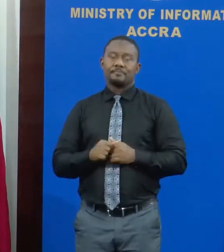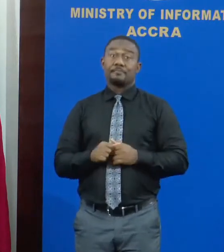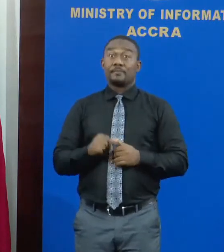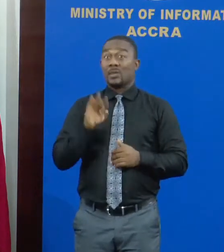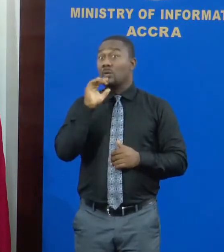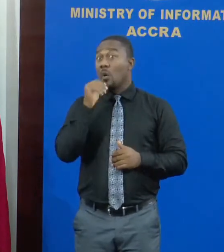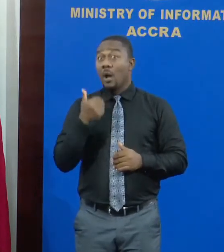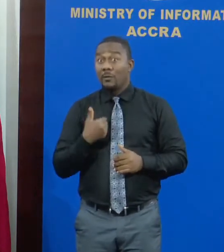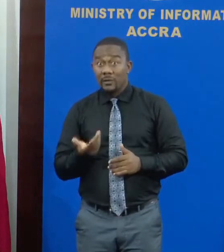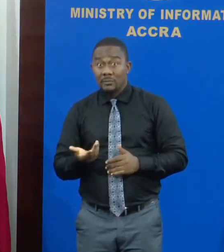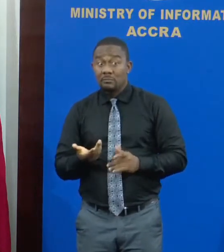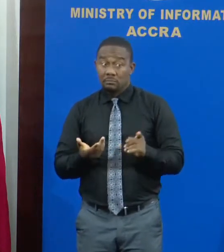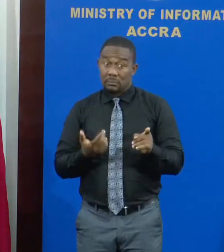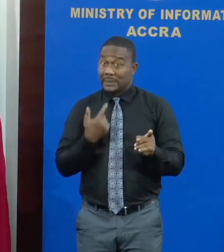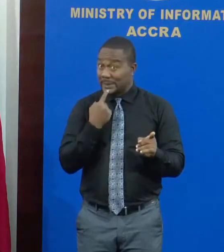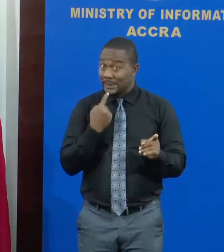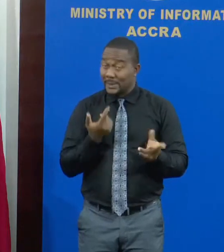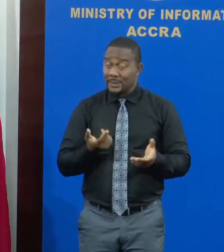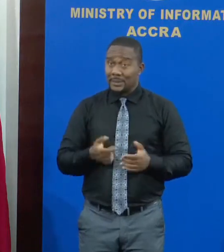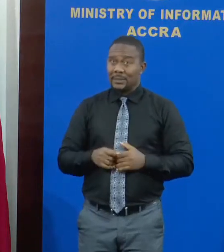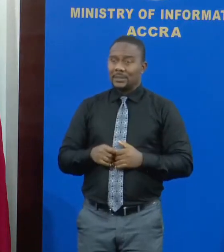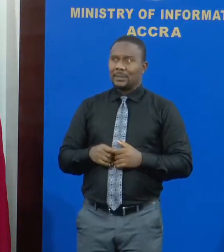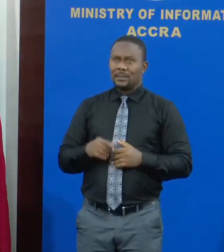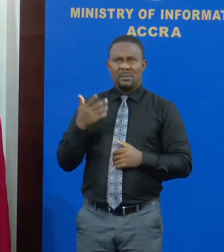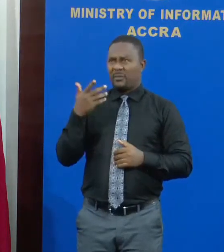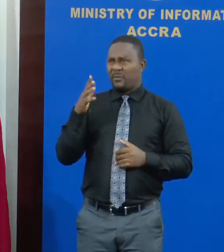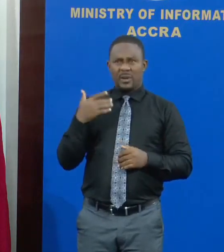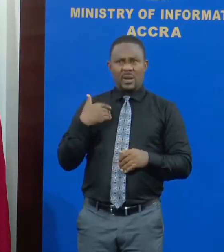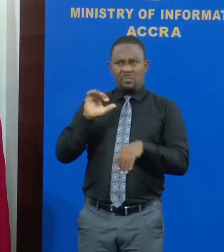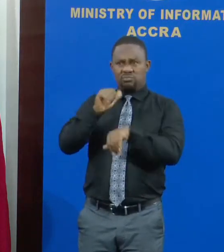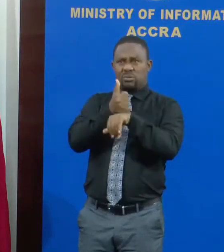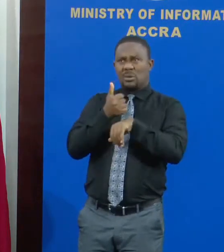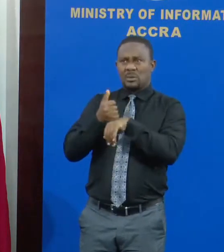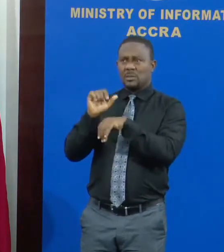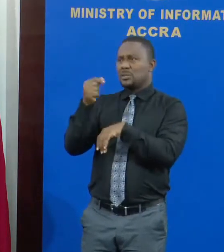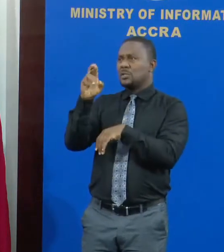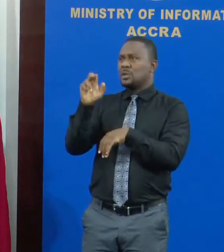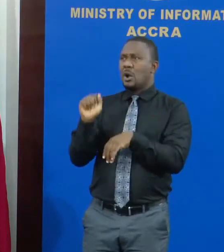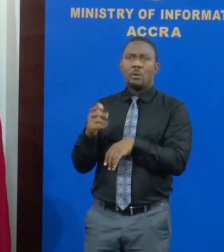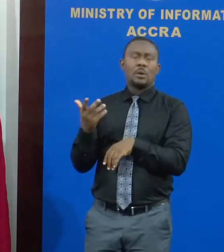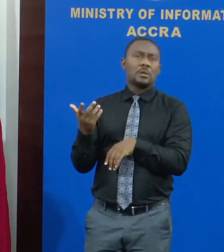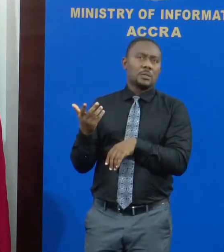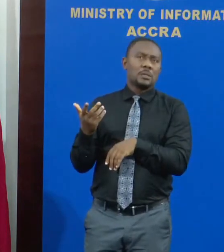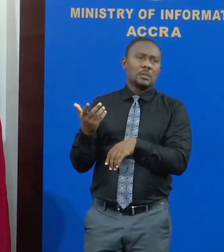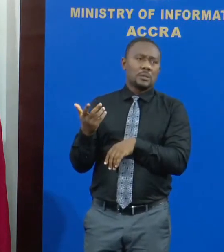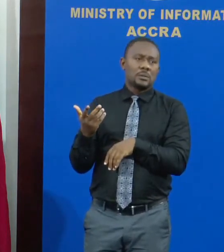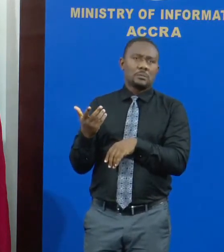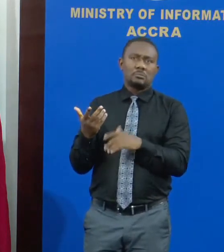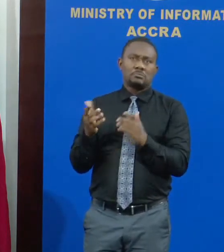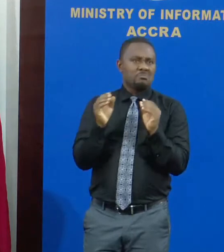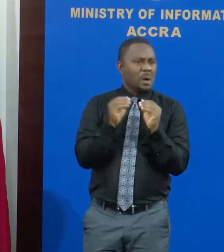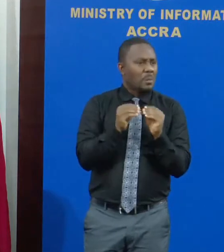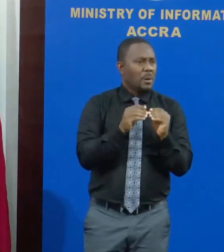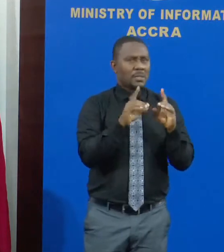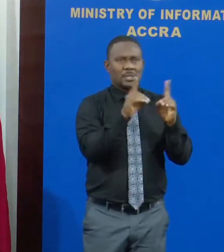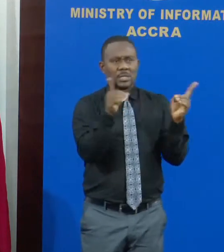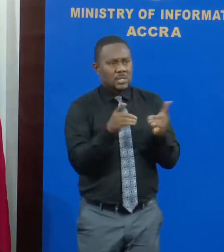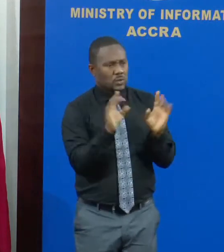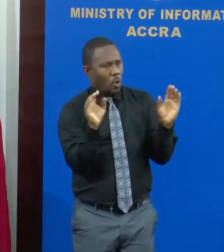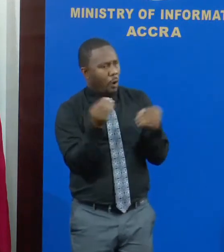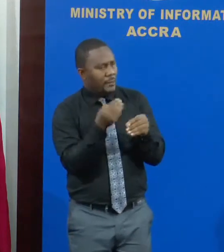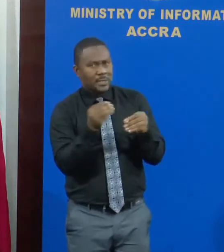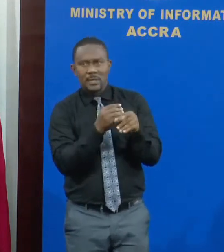card, as the executive secretary has said, they've set up offices at GRA offices. They're going to set up some district offices